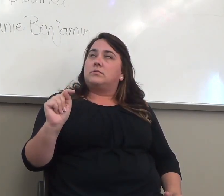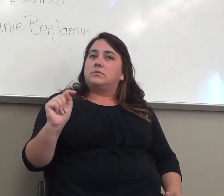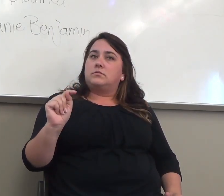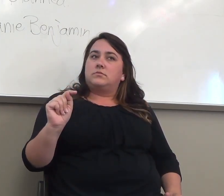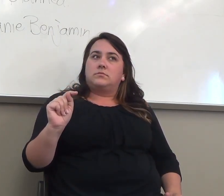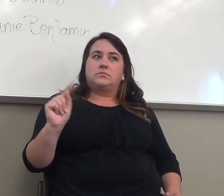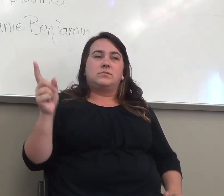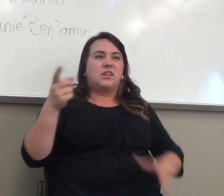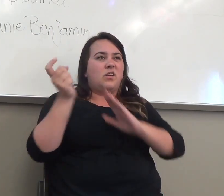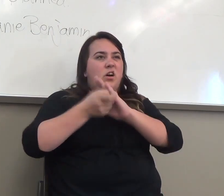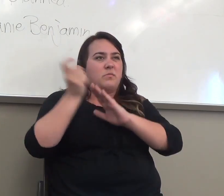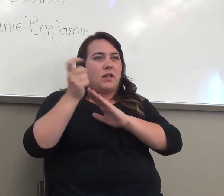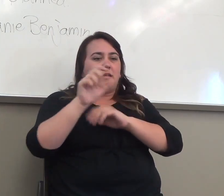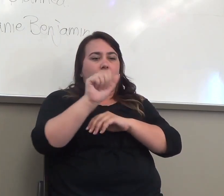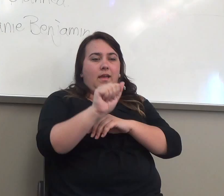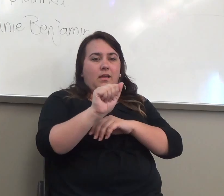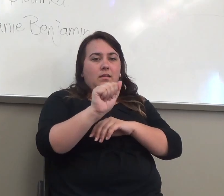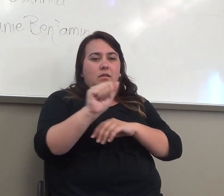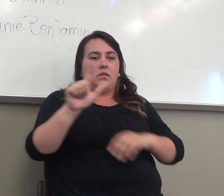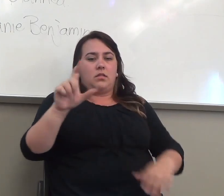You see what it did? It didn't even wait for the spell checker.